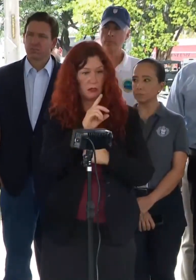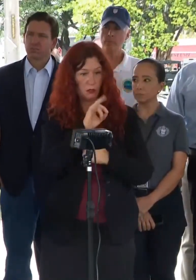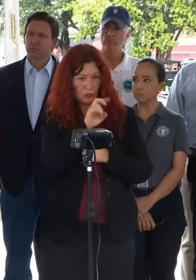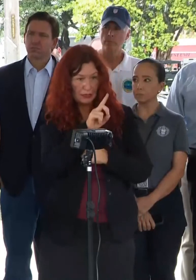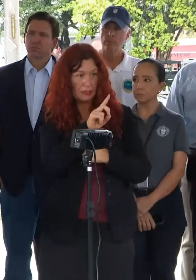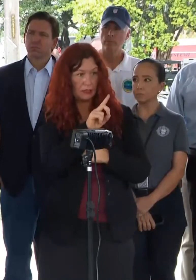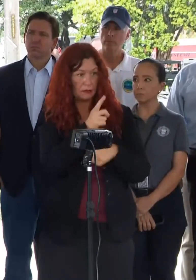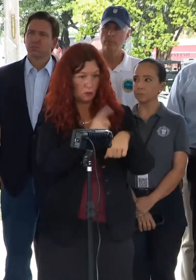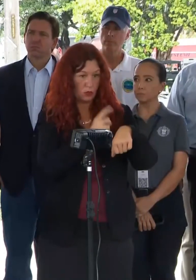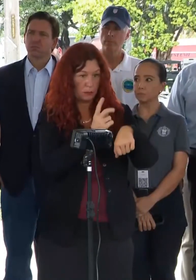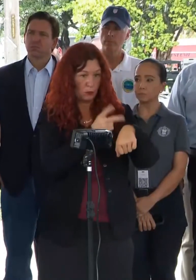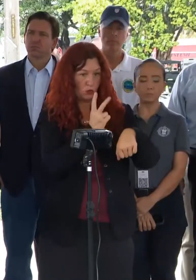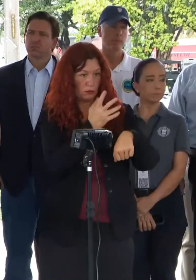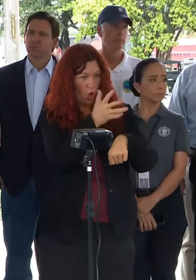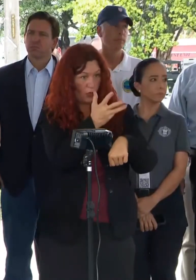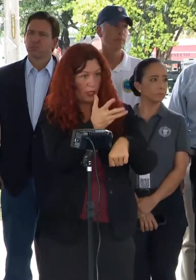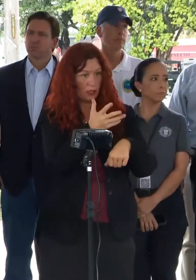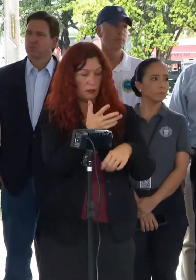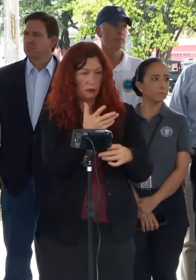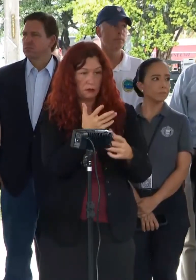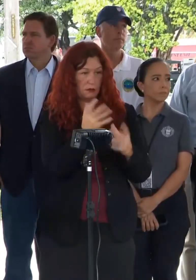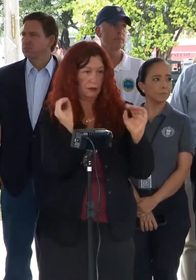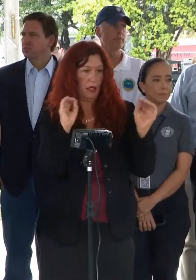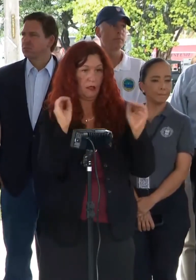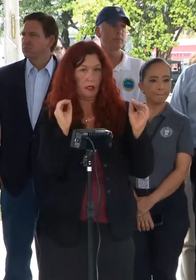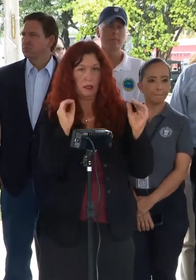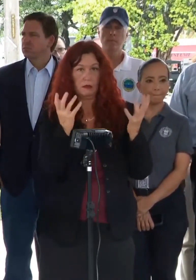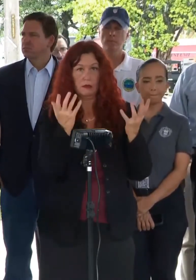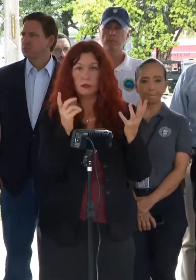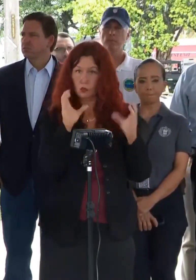primary and secondary, we would have come across it.